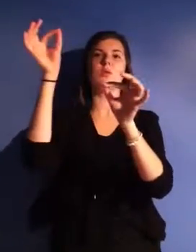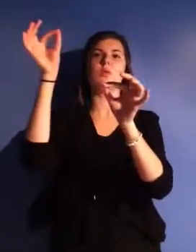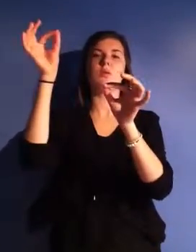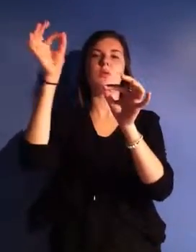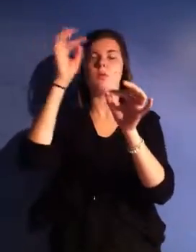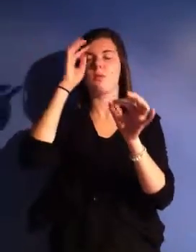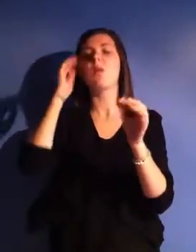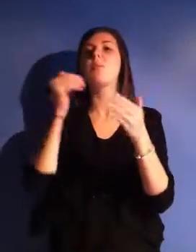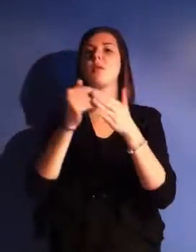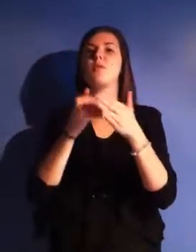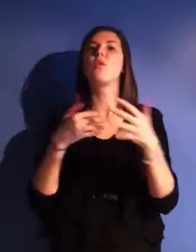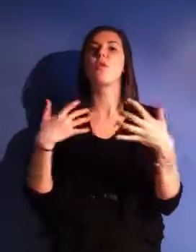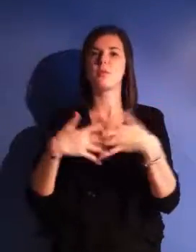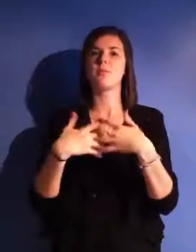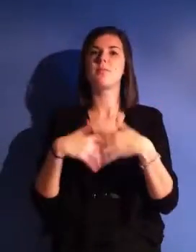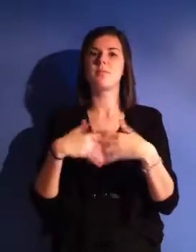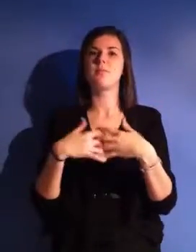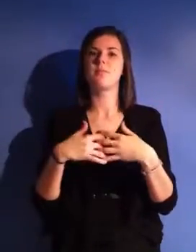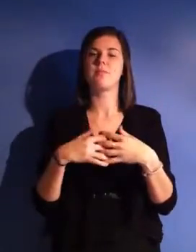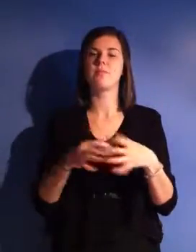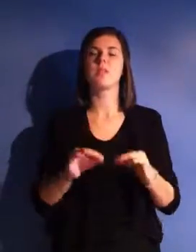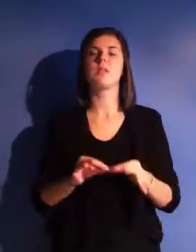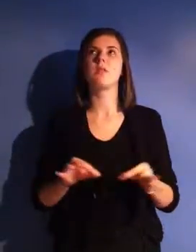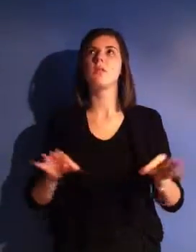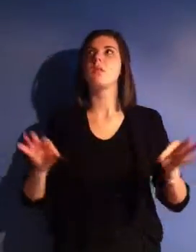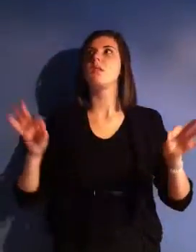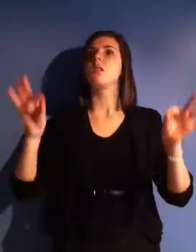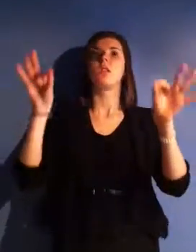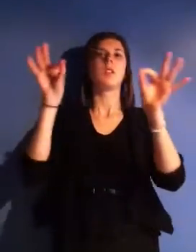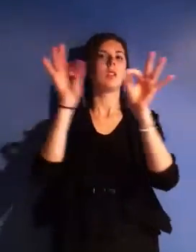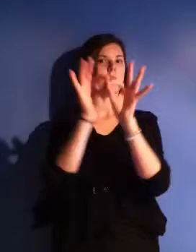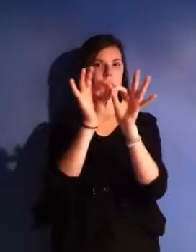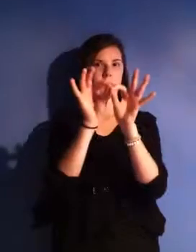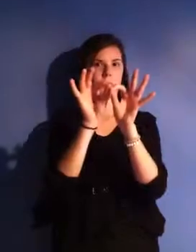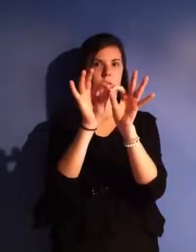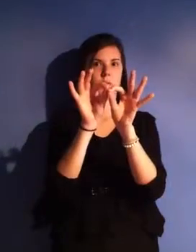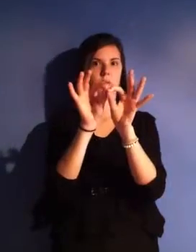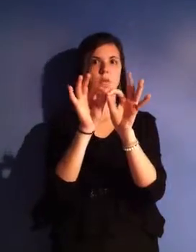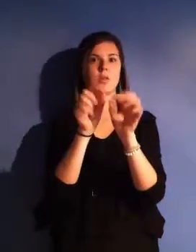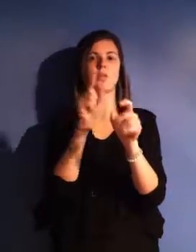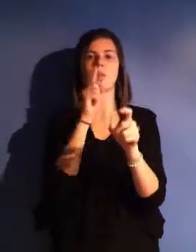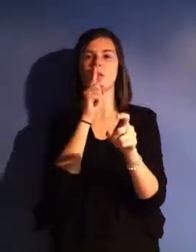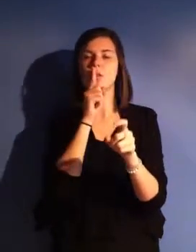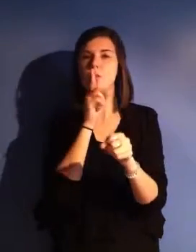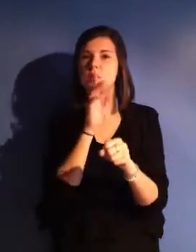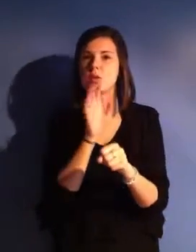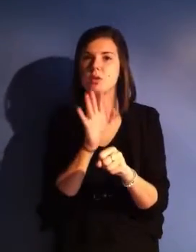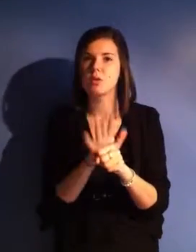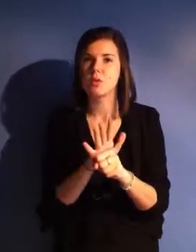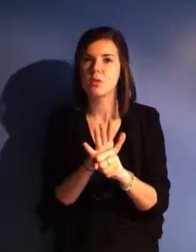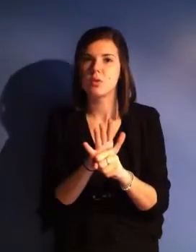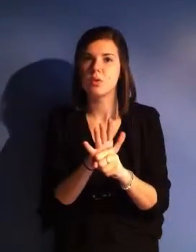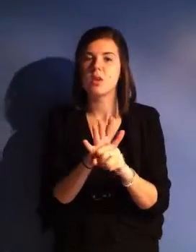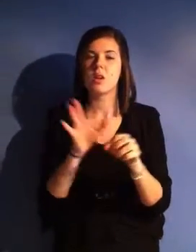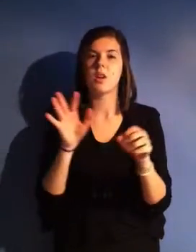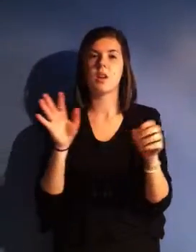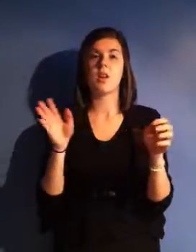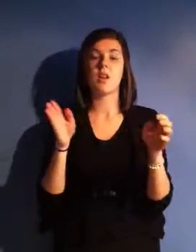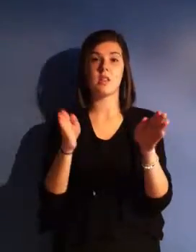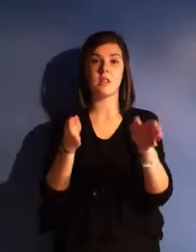side. It's very important to make sure that the fabric totally covers the zipper. So